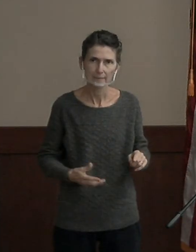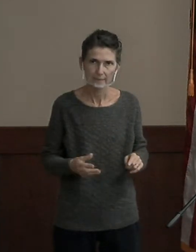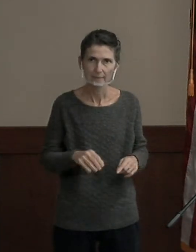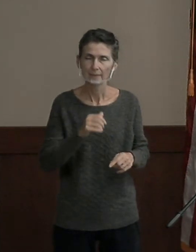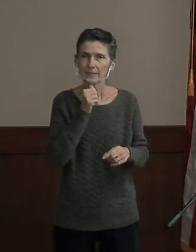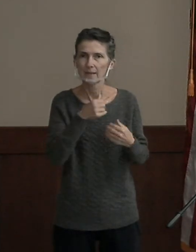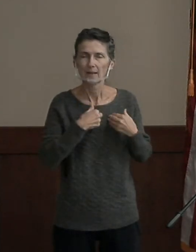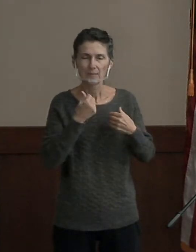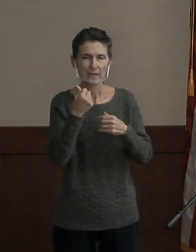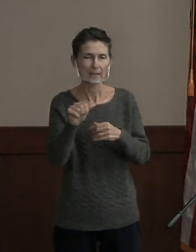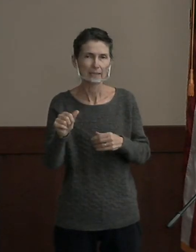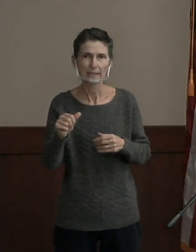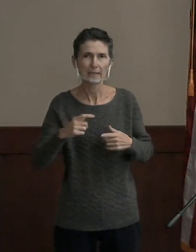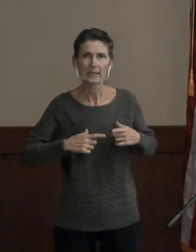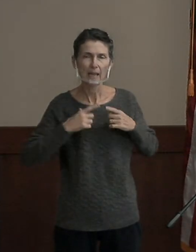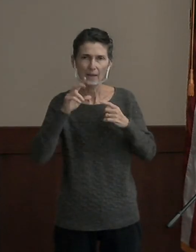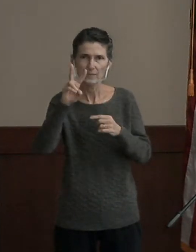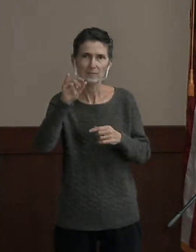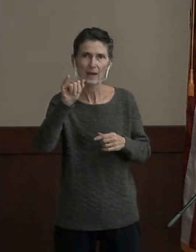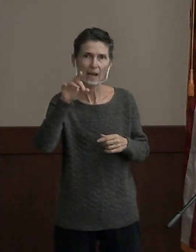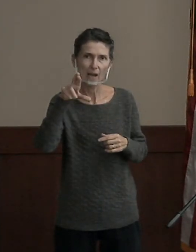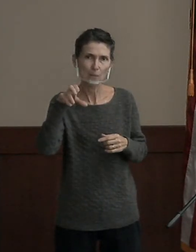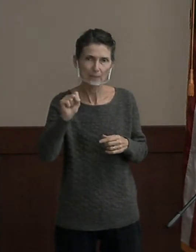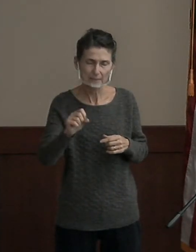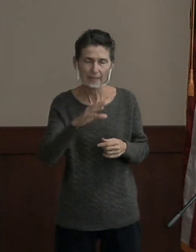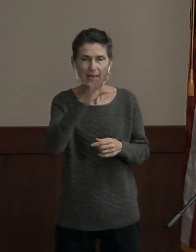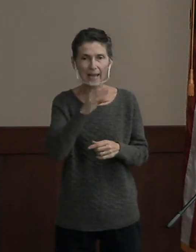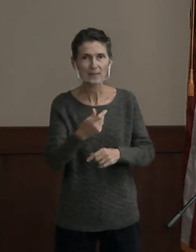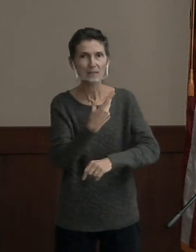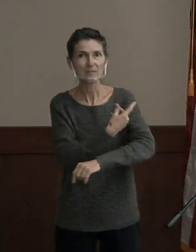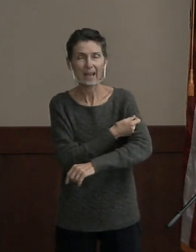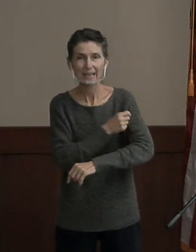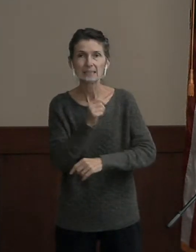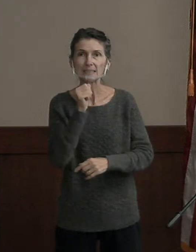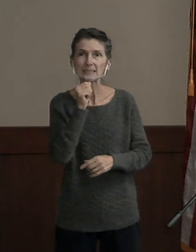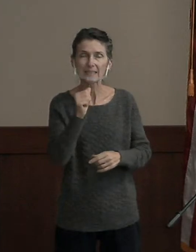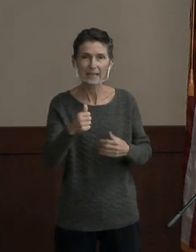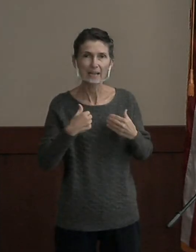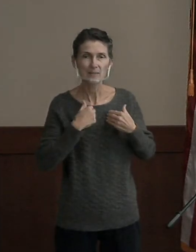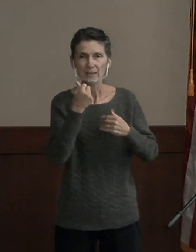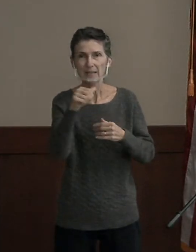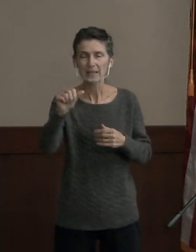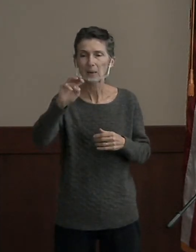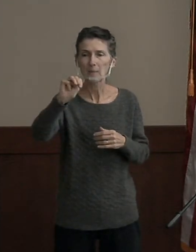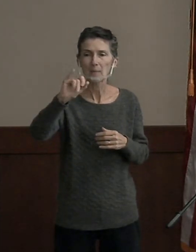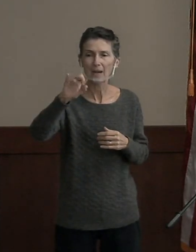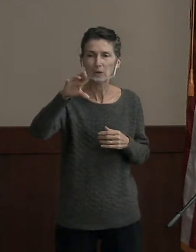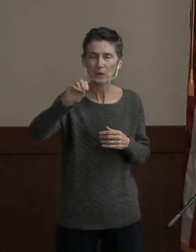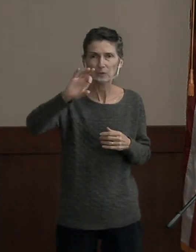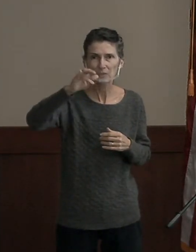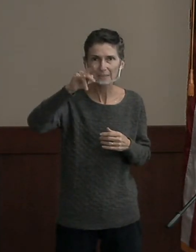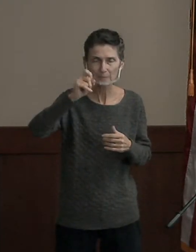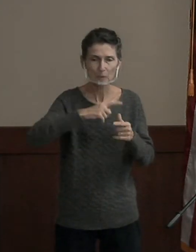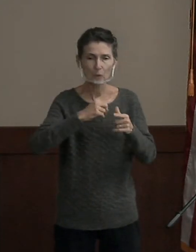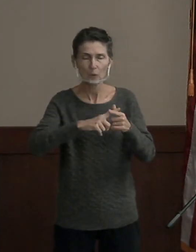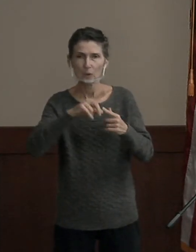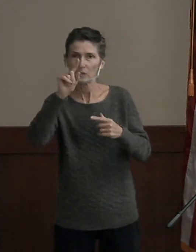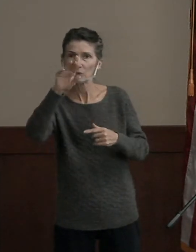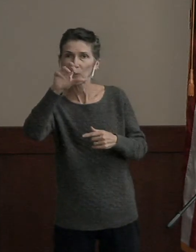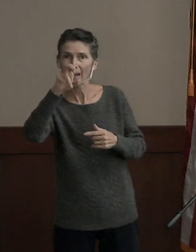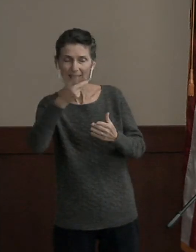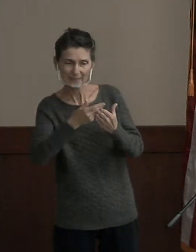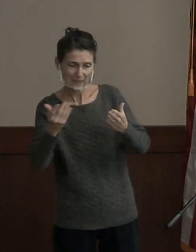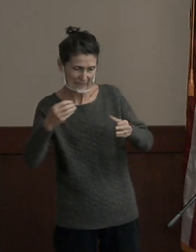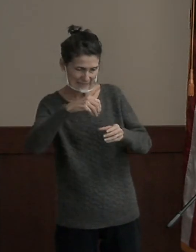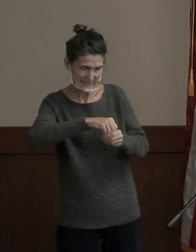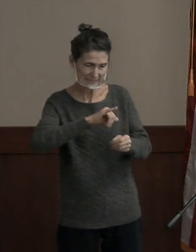doesn't contain any live virus. And the vaccine does not contain any microchips or tracking device or anything of